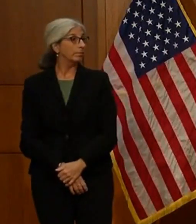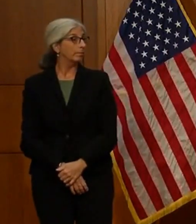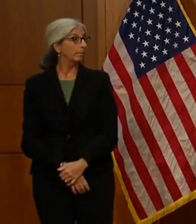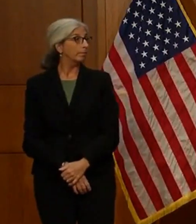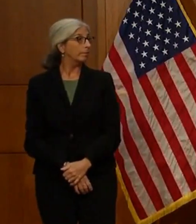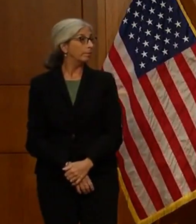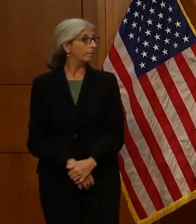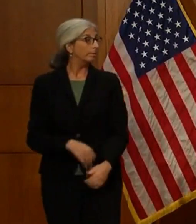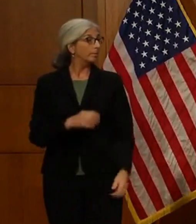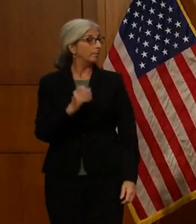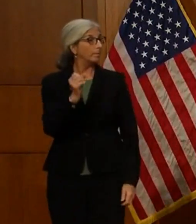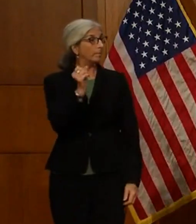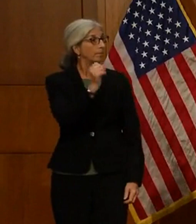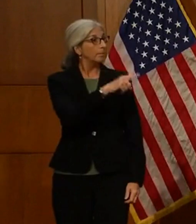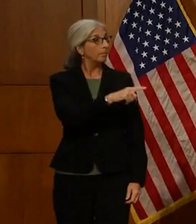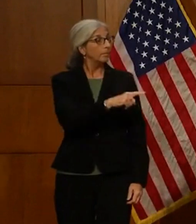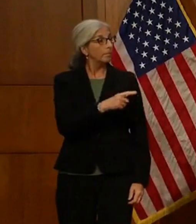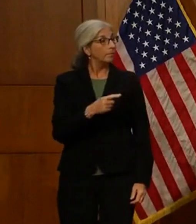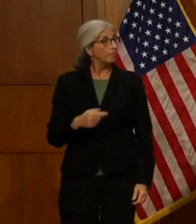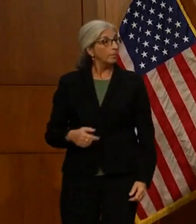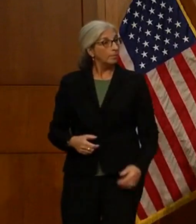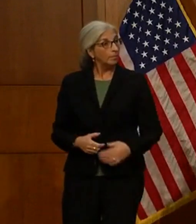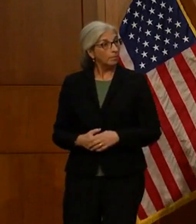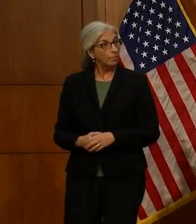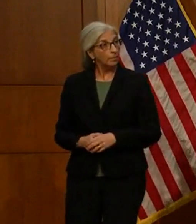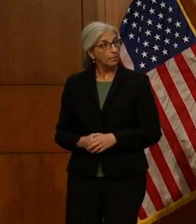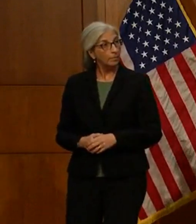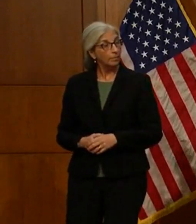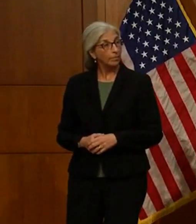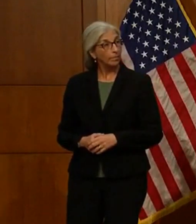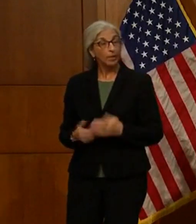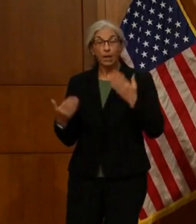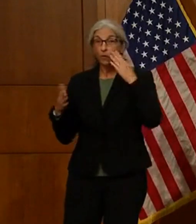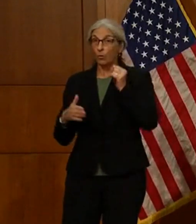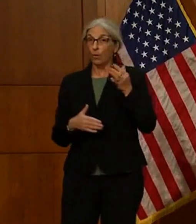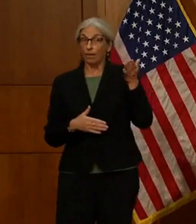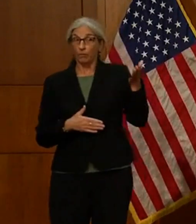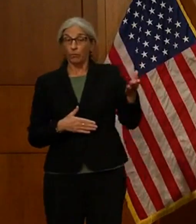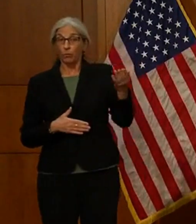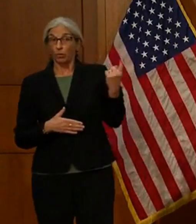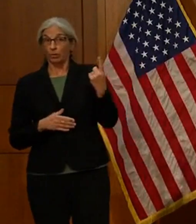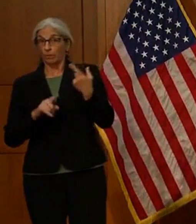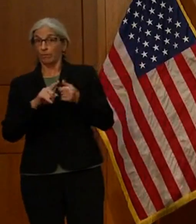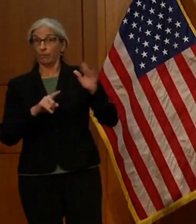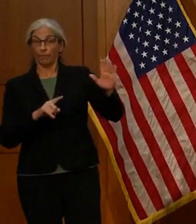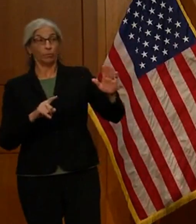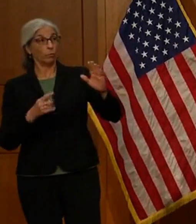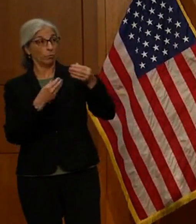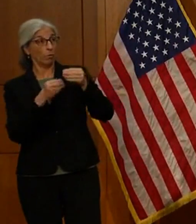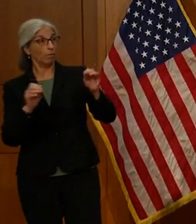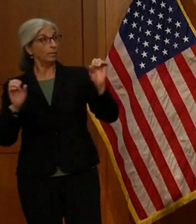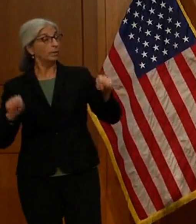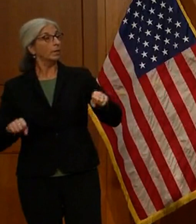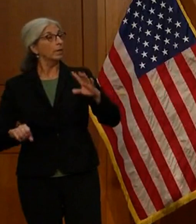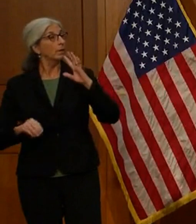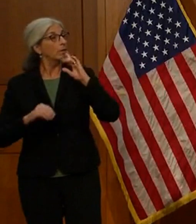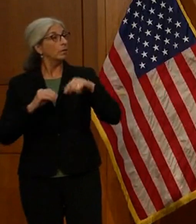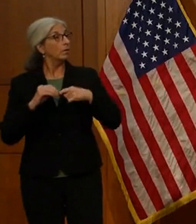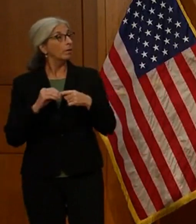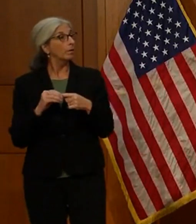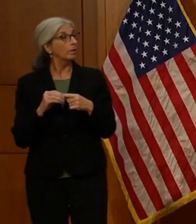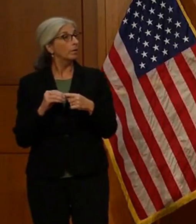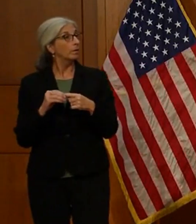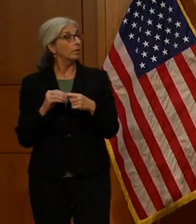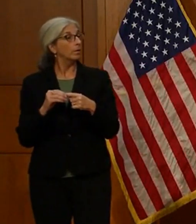Hi, Governor. I don't know if you or maybe somebody else from the administration could brief us a little bit more about this plot, maybe tell us